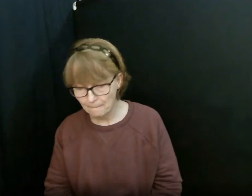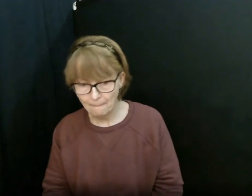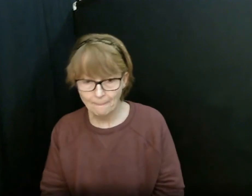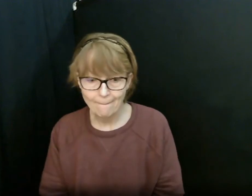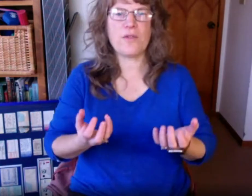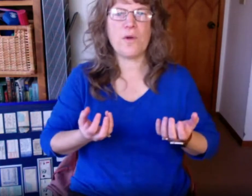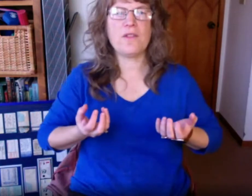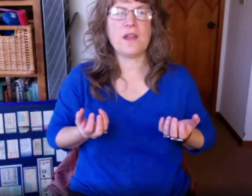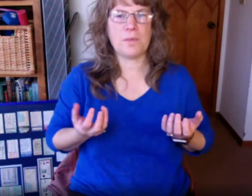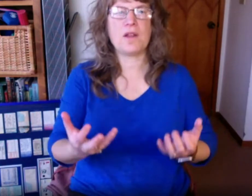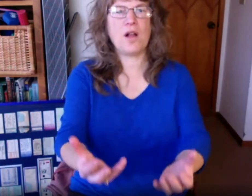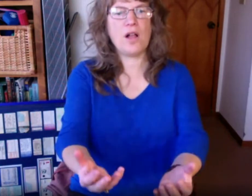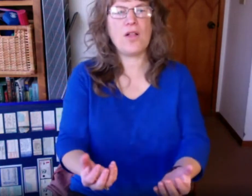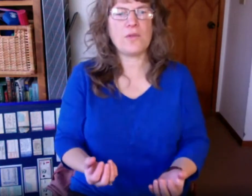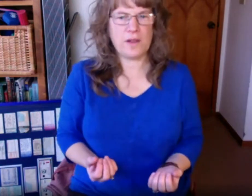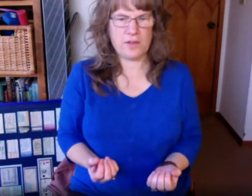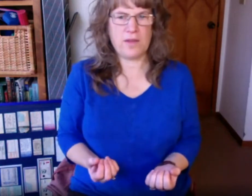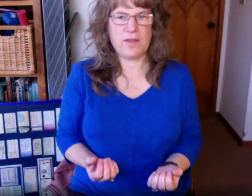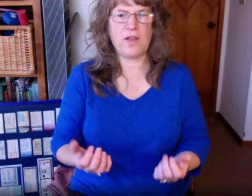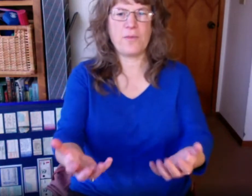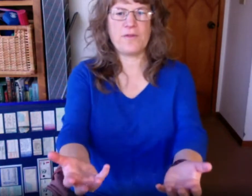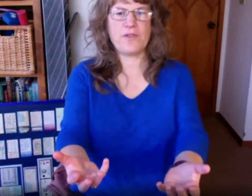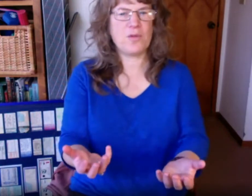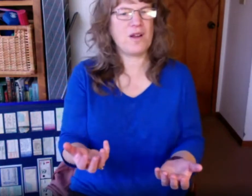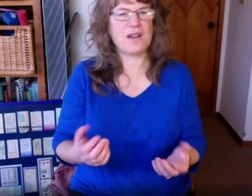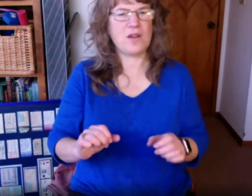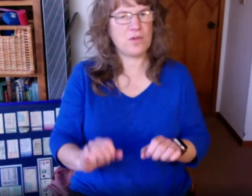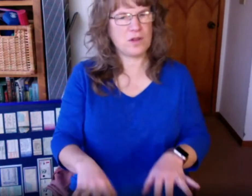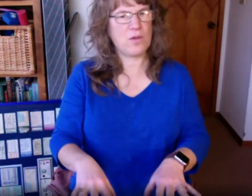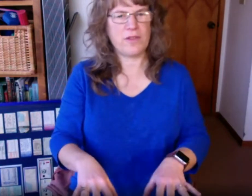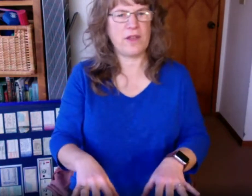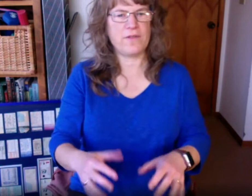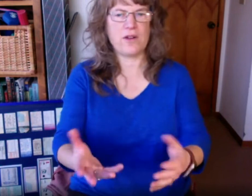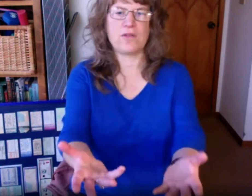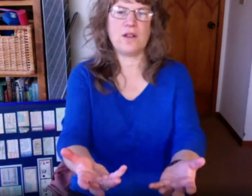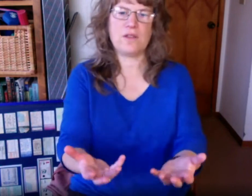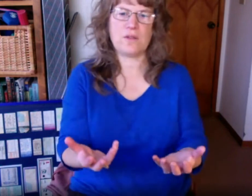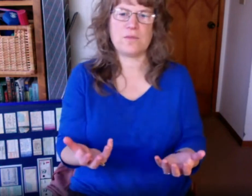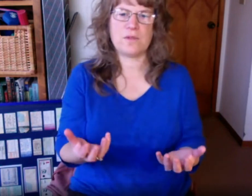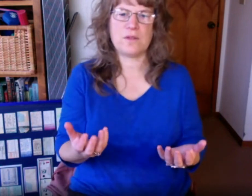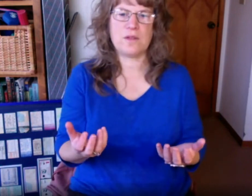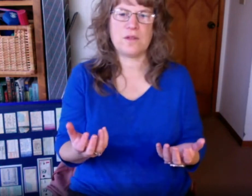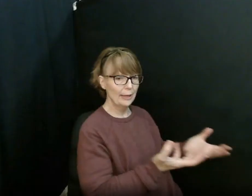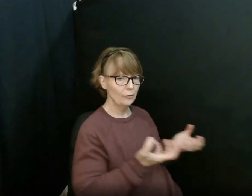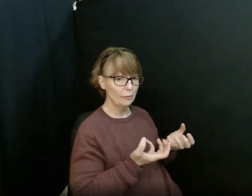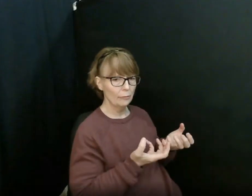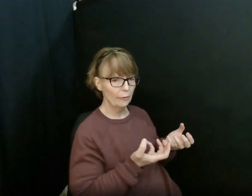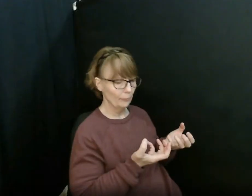up. So for wanting, I bring it all the way to myself, but for don't want, not quite that far, right? Yeah. So Well, let's see. And I do it this way.